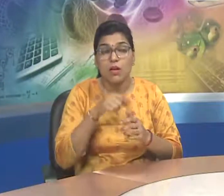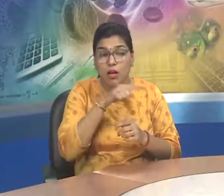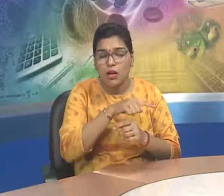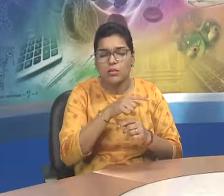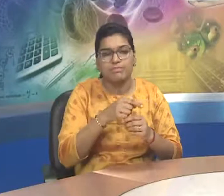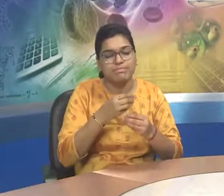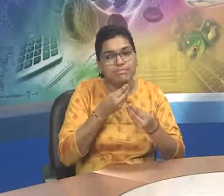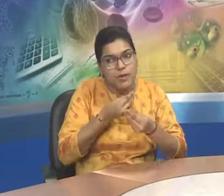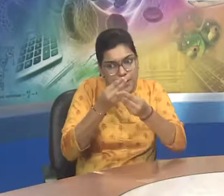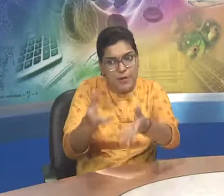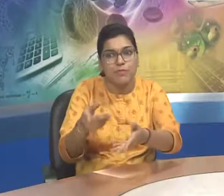advocacy